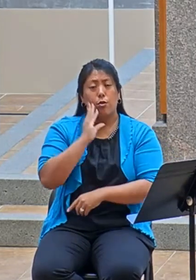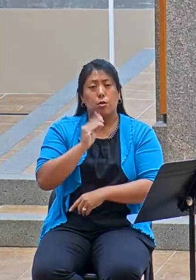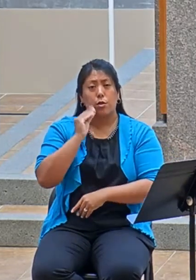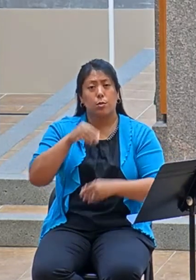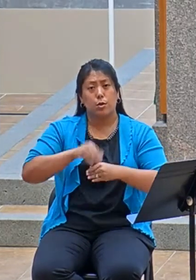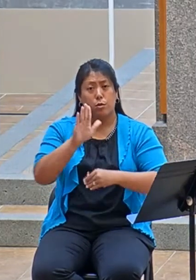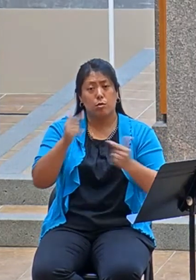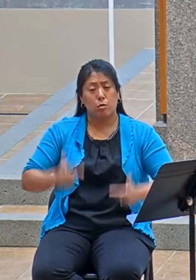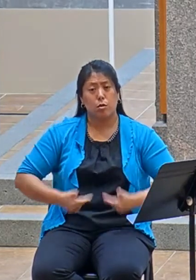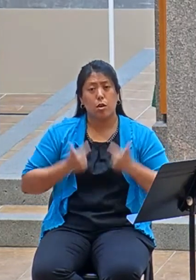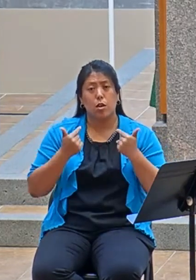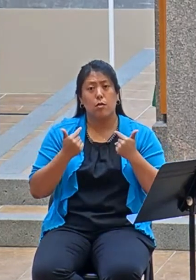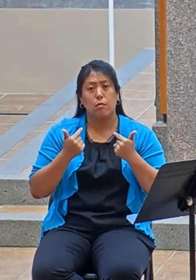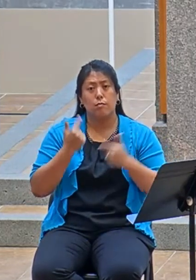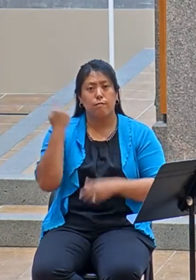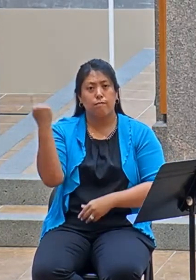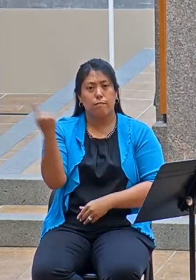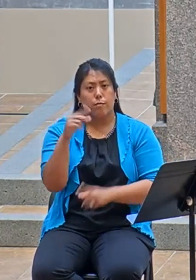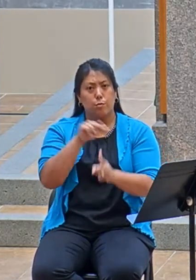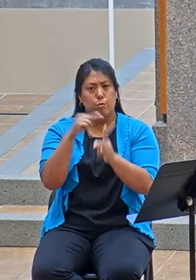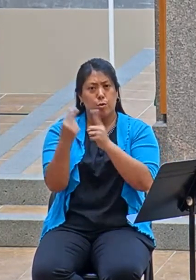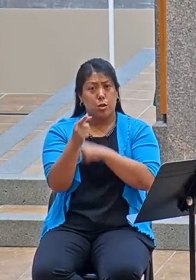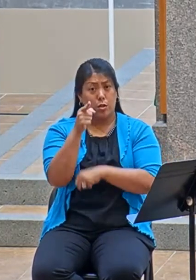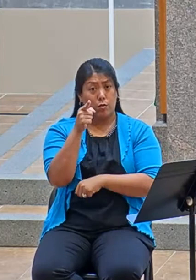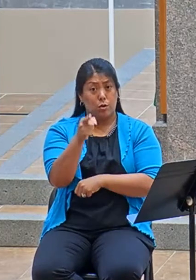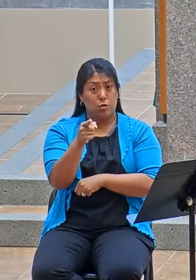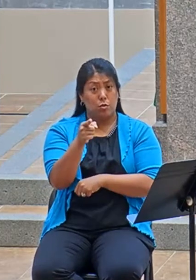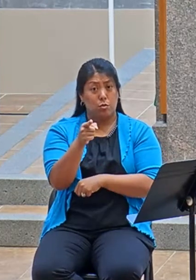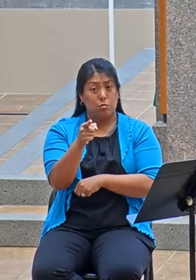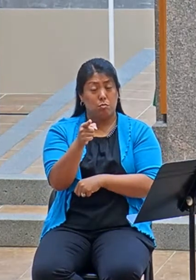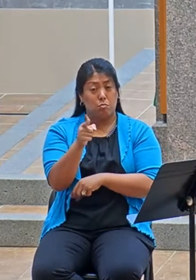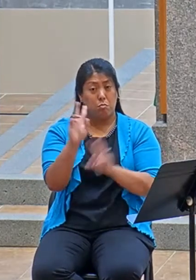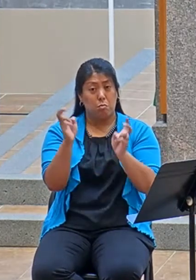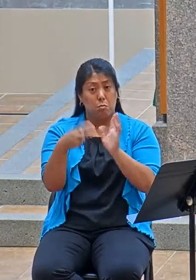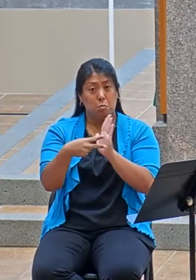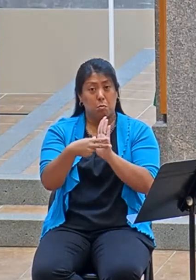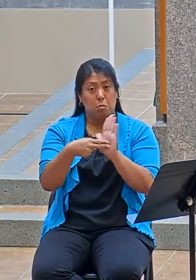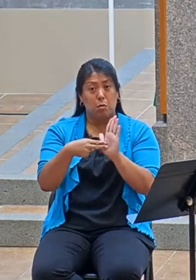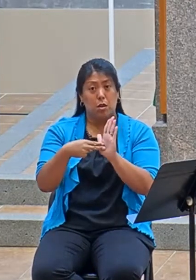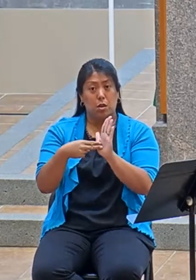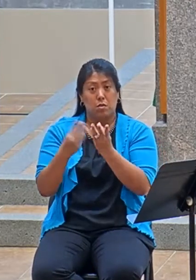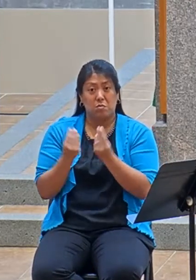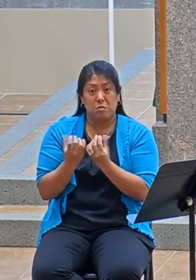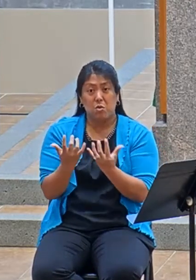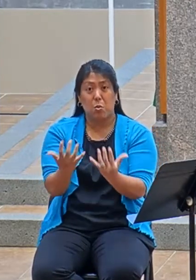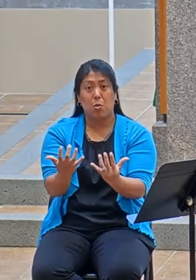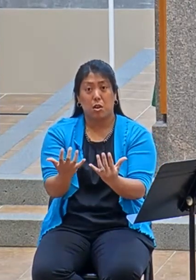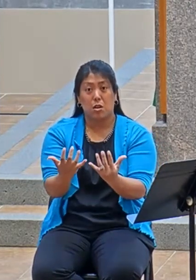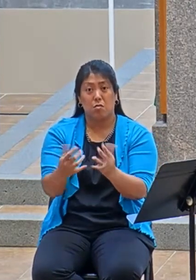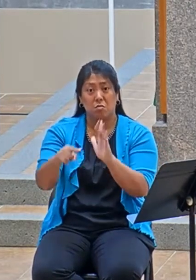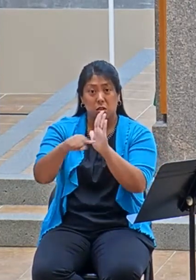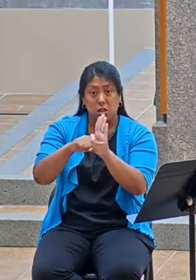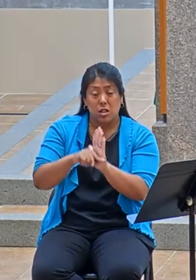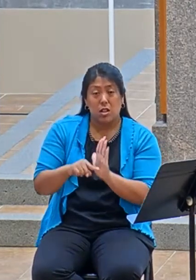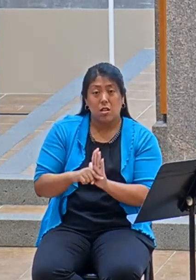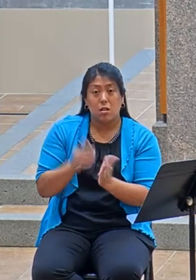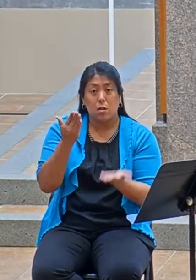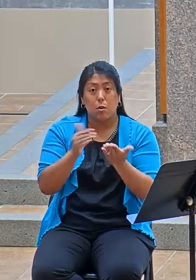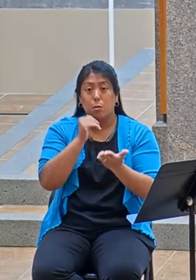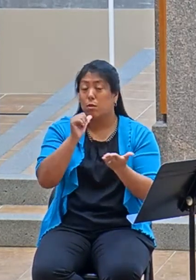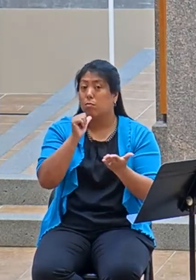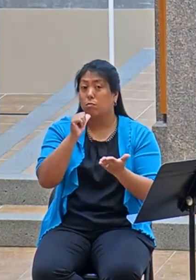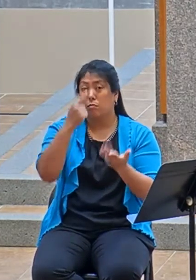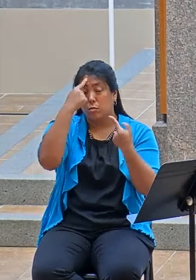when someone looks at you and they think you're a weed? Maybe they don't agree with your perspective of